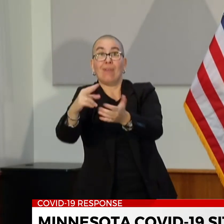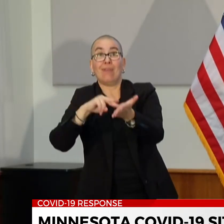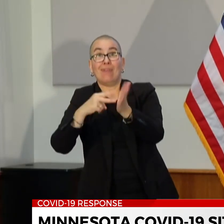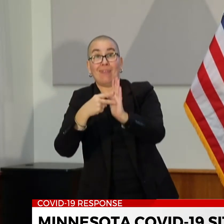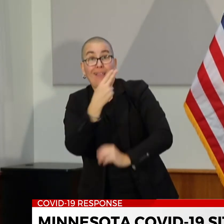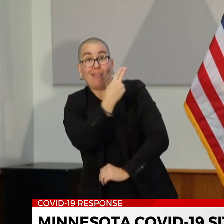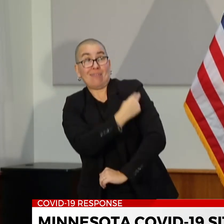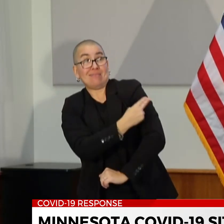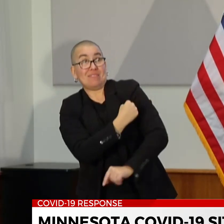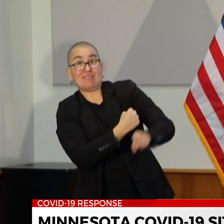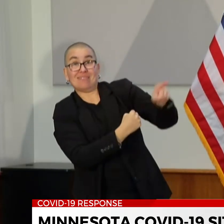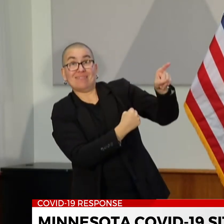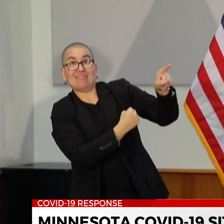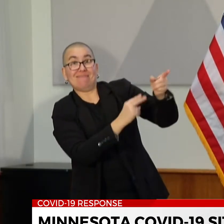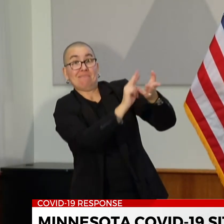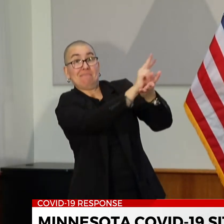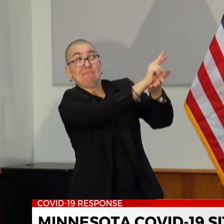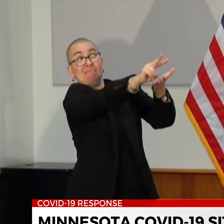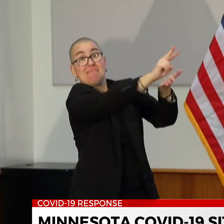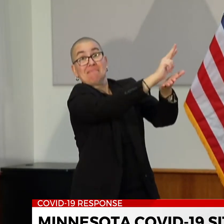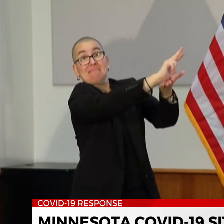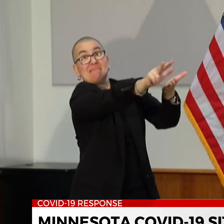4 weeks after that.